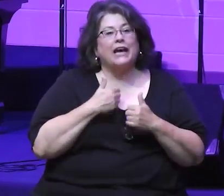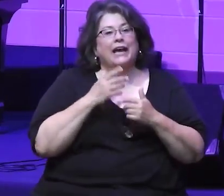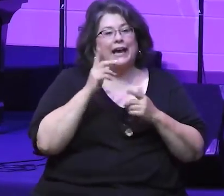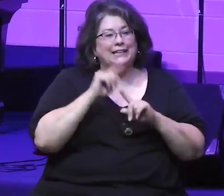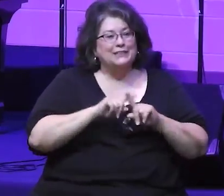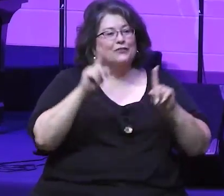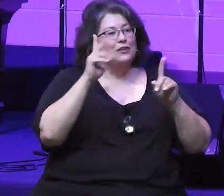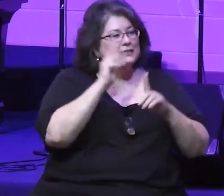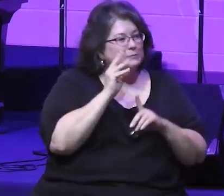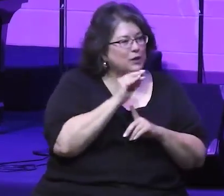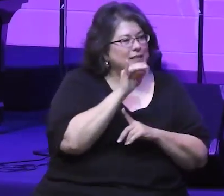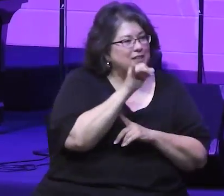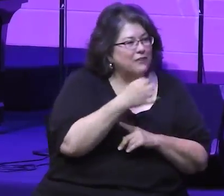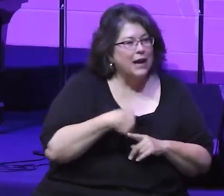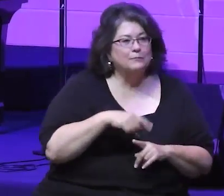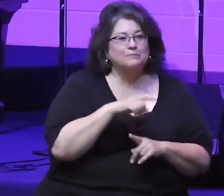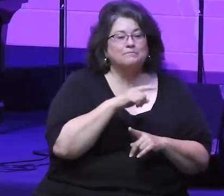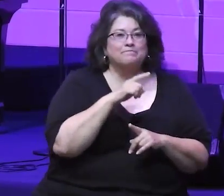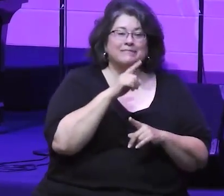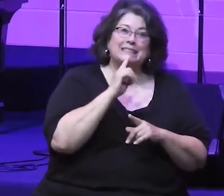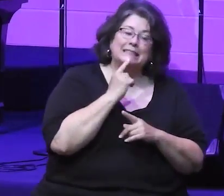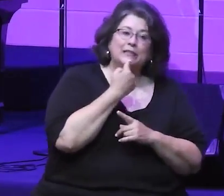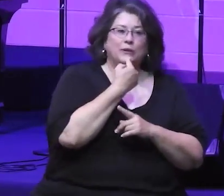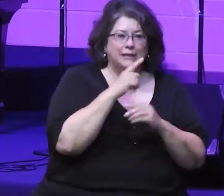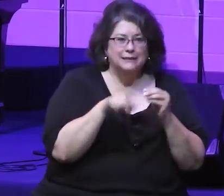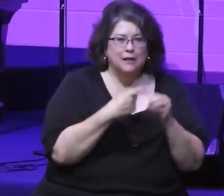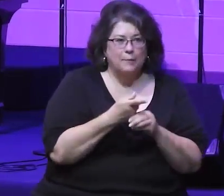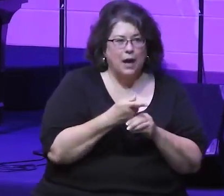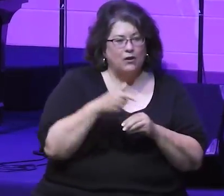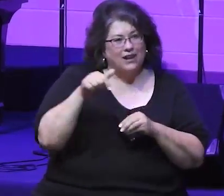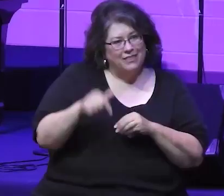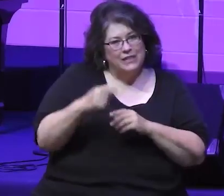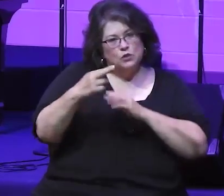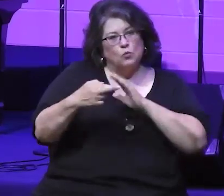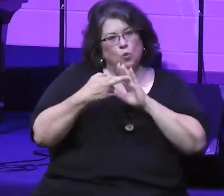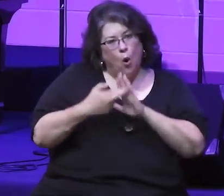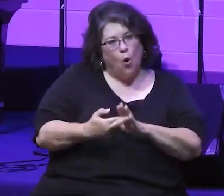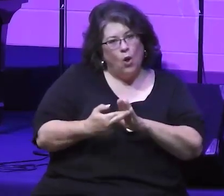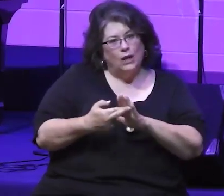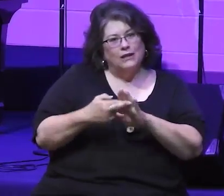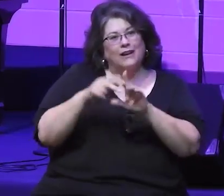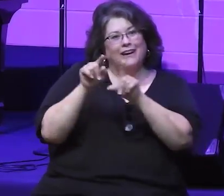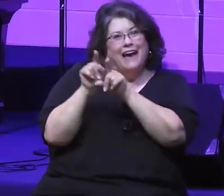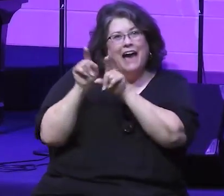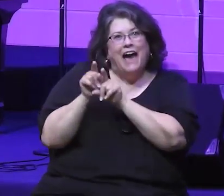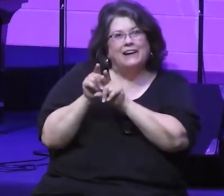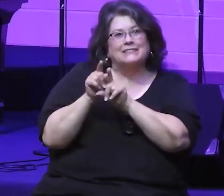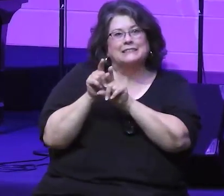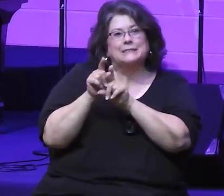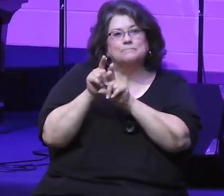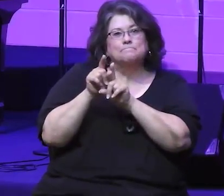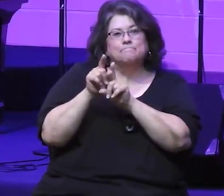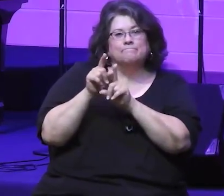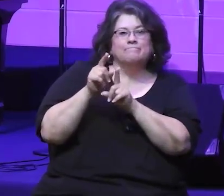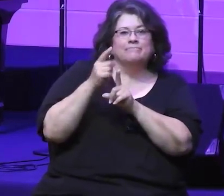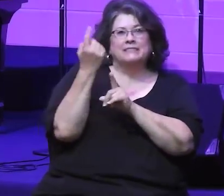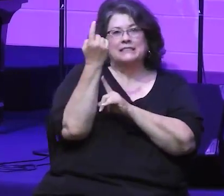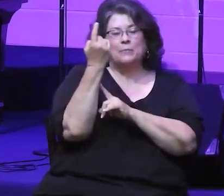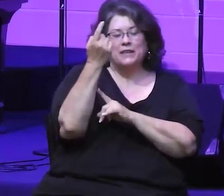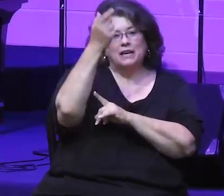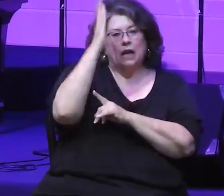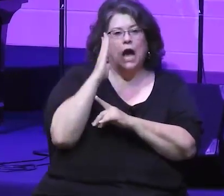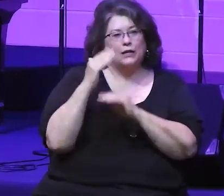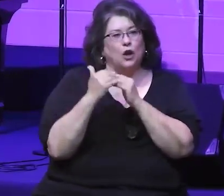life stewardship seriously. Those girls will have a different experience. They'll have different body image issues. They'll have different confidence on the court.